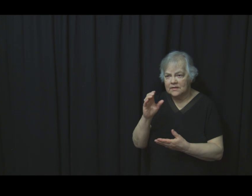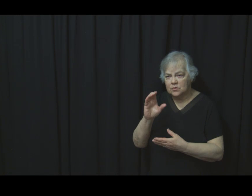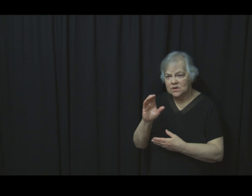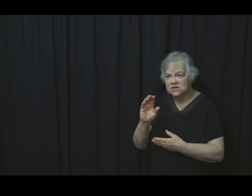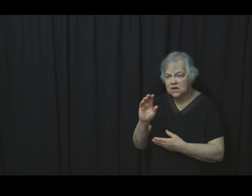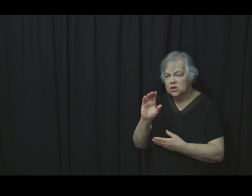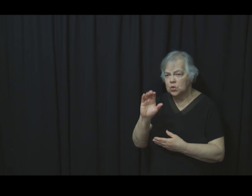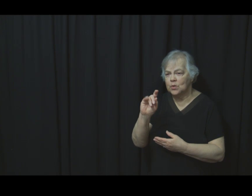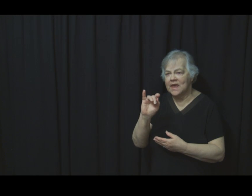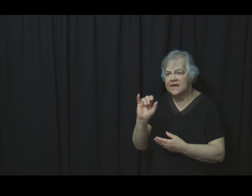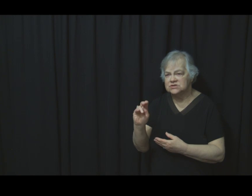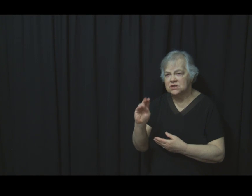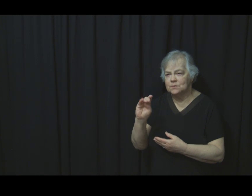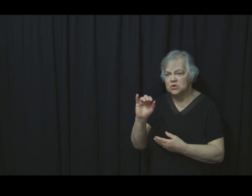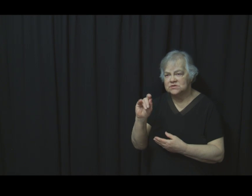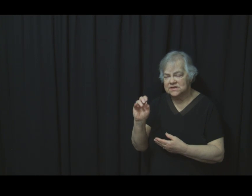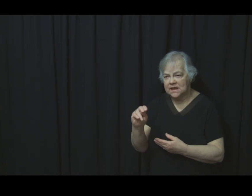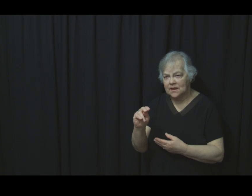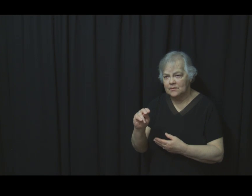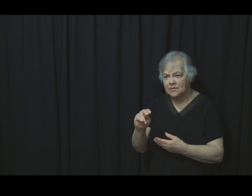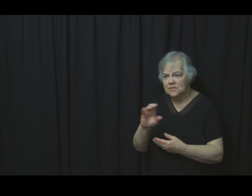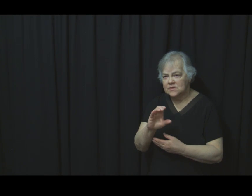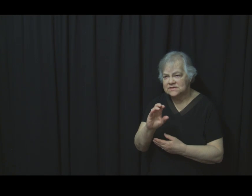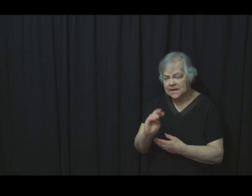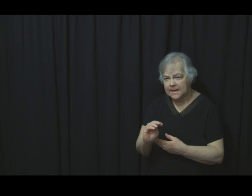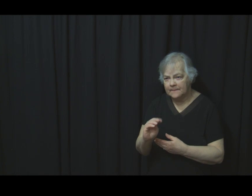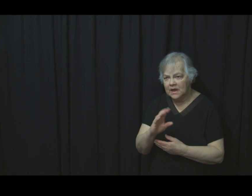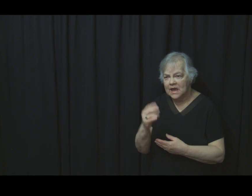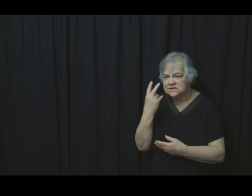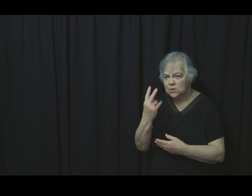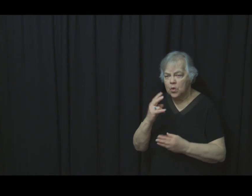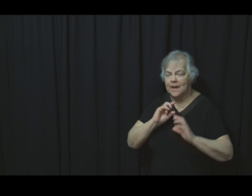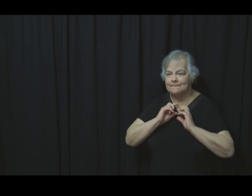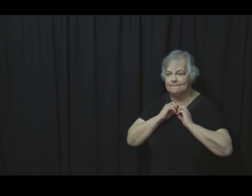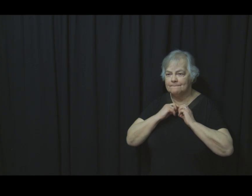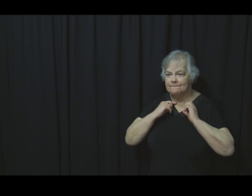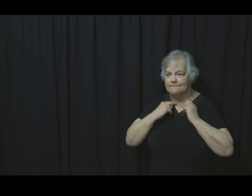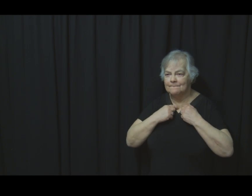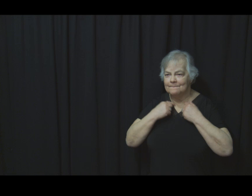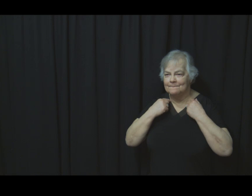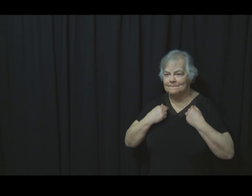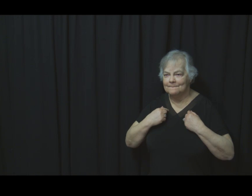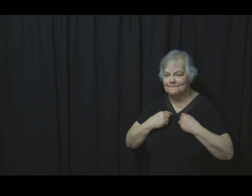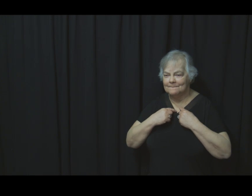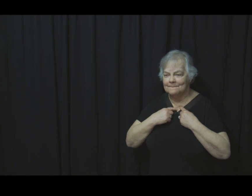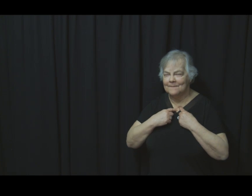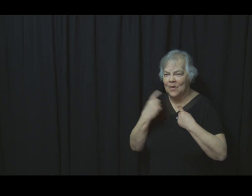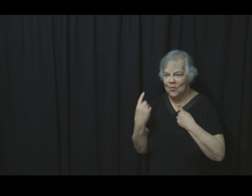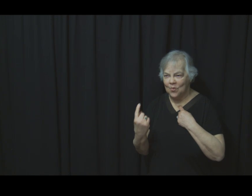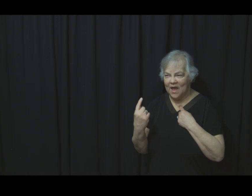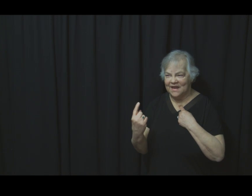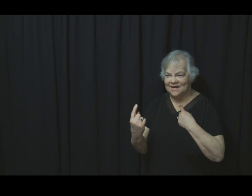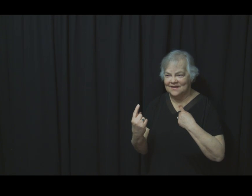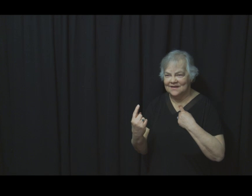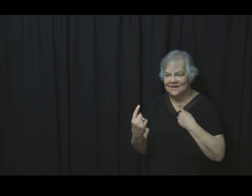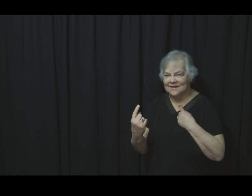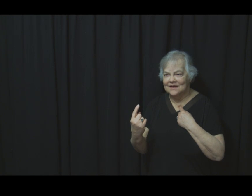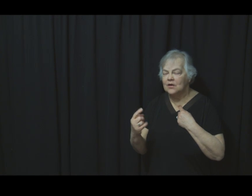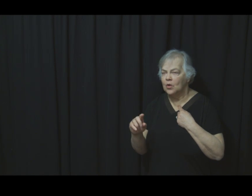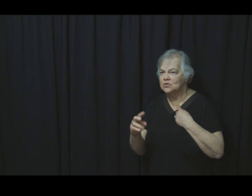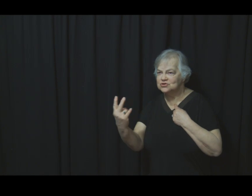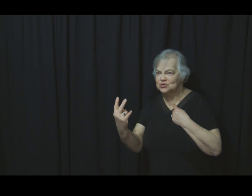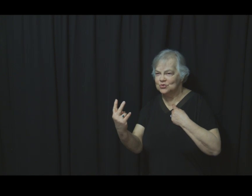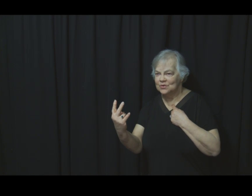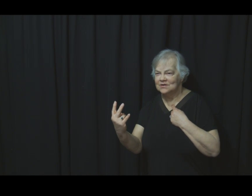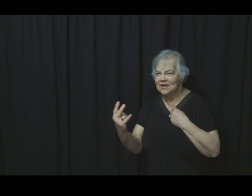looking around the room, I think I see just one bow tie. Is that right? Just one. I'm telling you, one should try. Oh, yes, two.